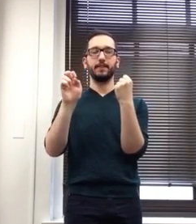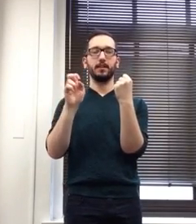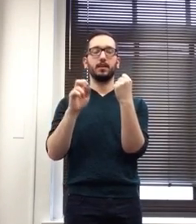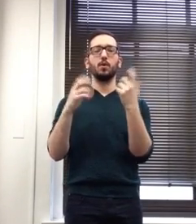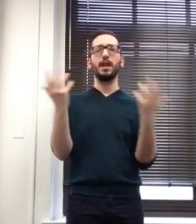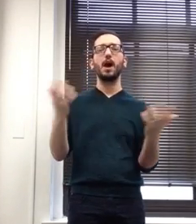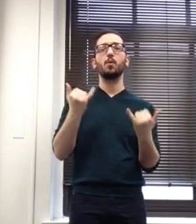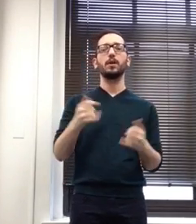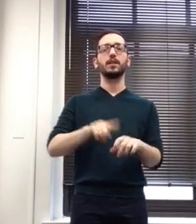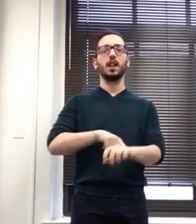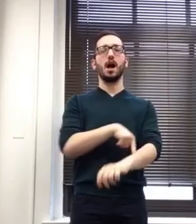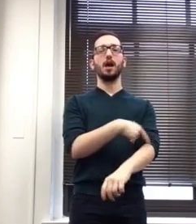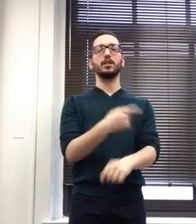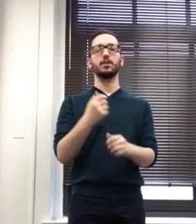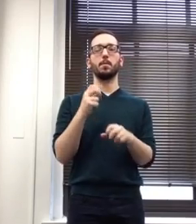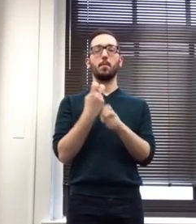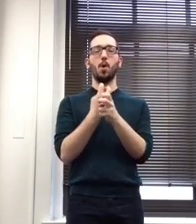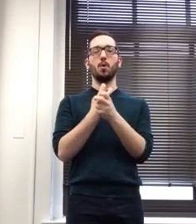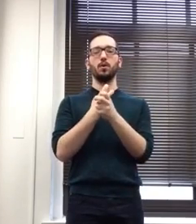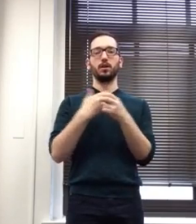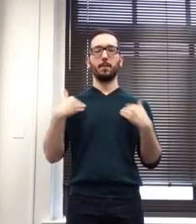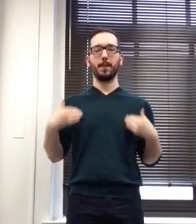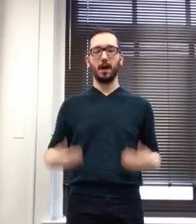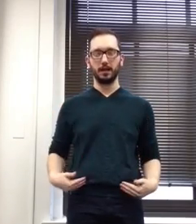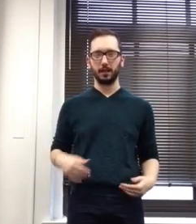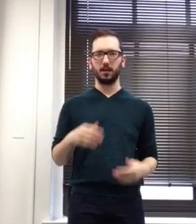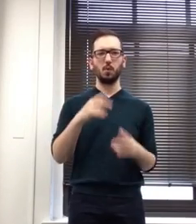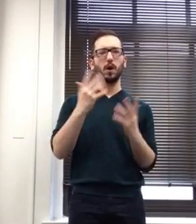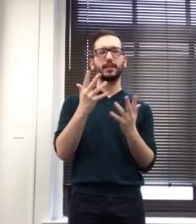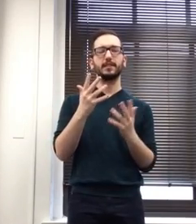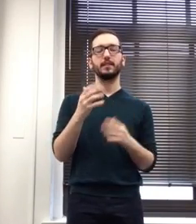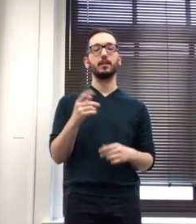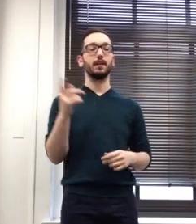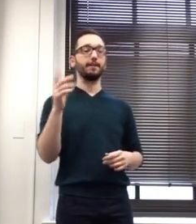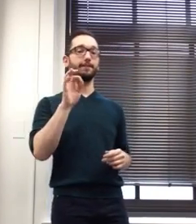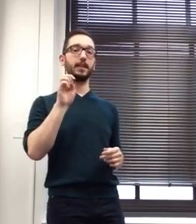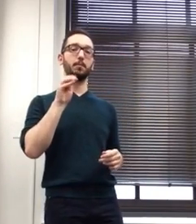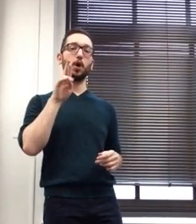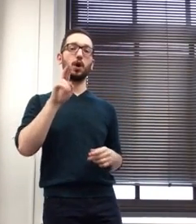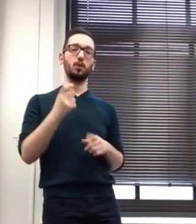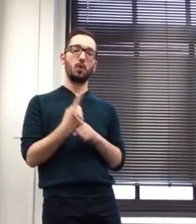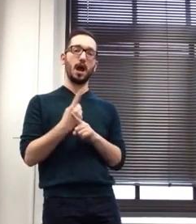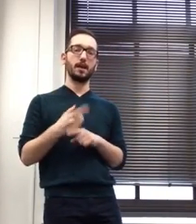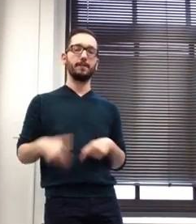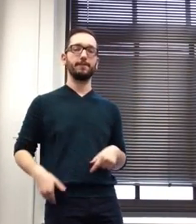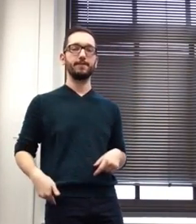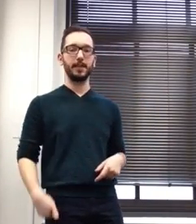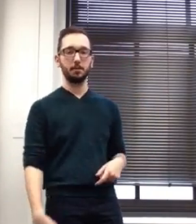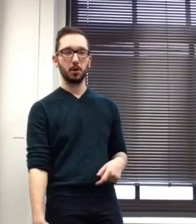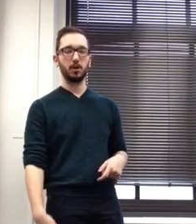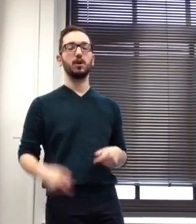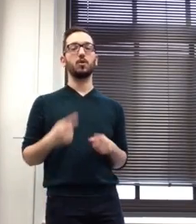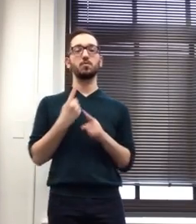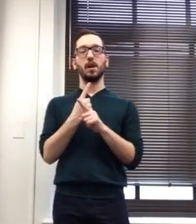human skeleton? What is it? Femur. Say again? Yeah, the femur. Yeah, good. So if I take this femur or any bone here, and I look at this bone